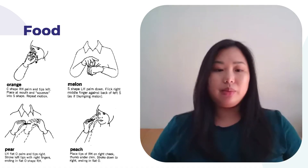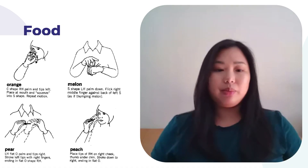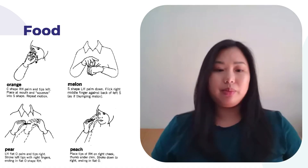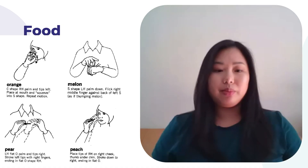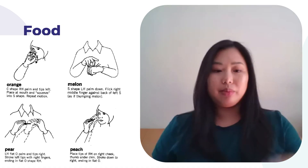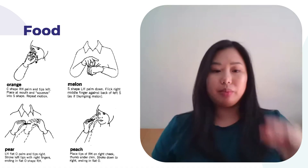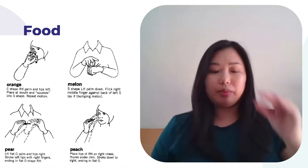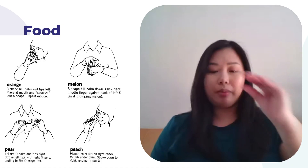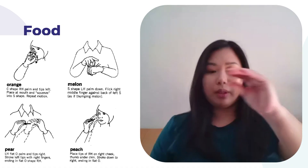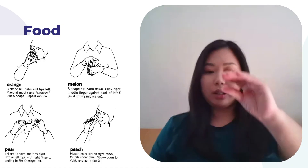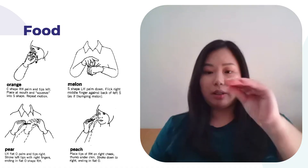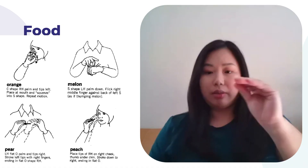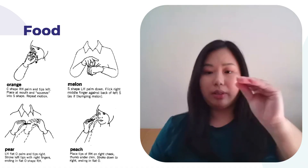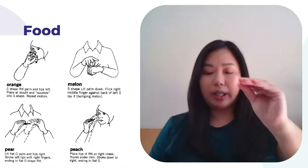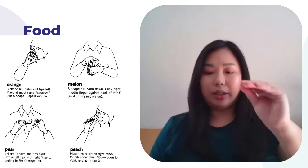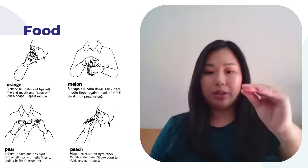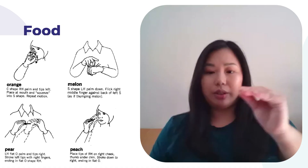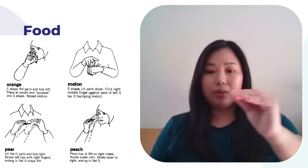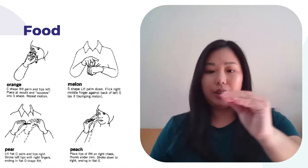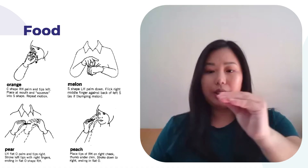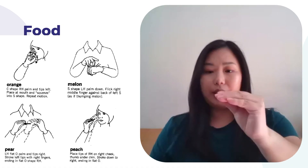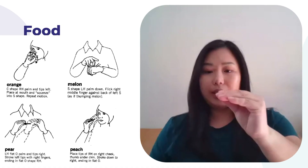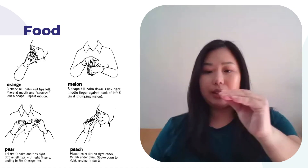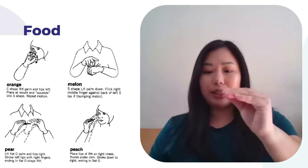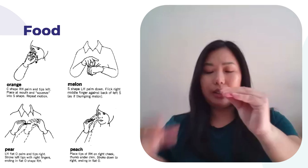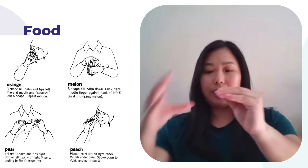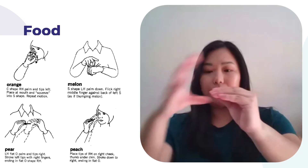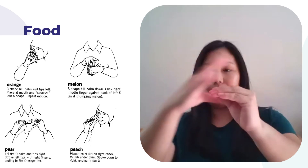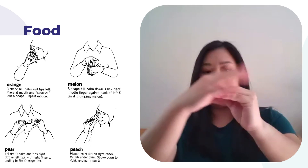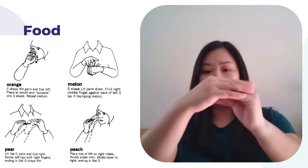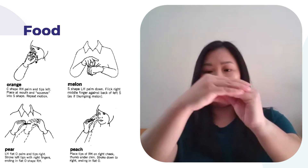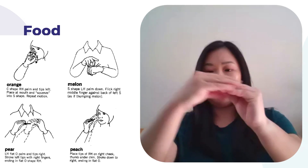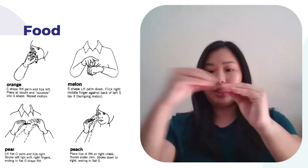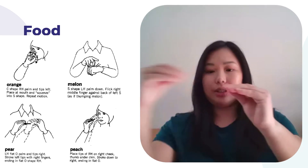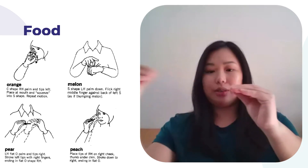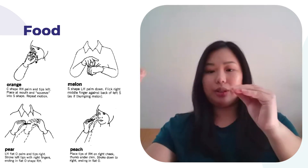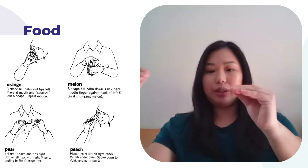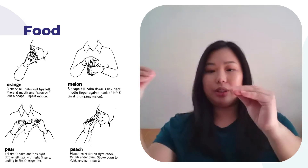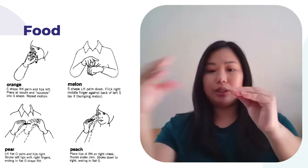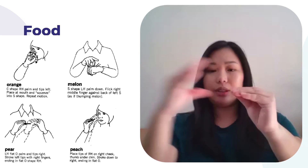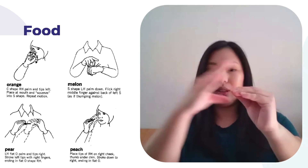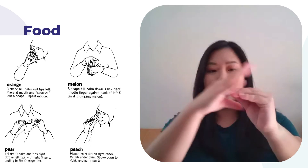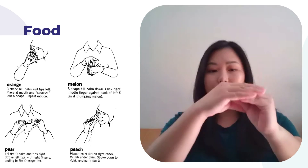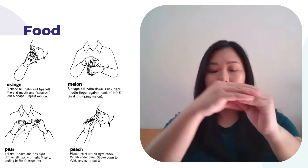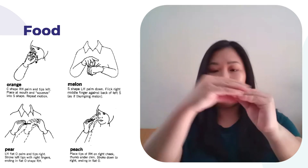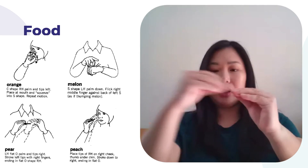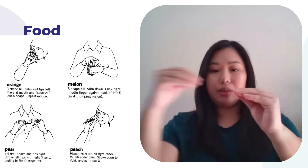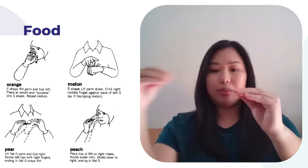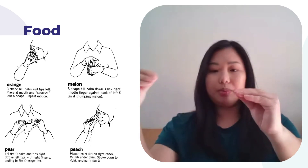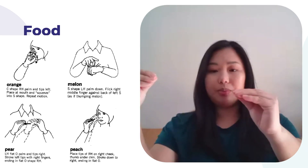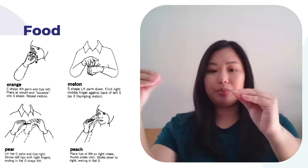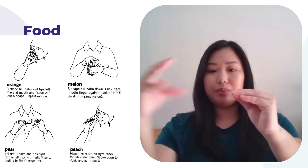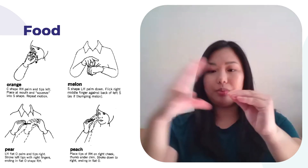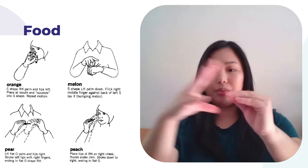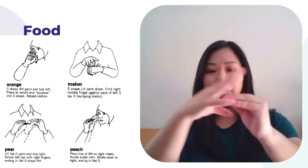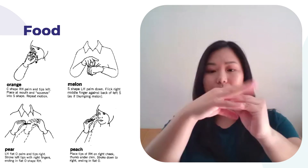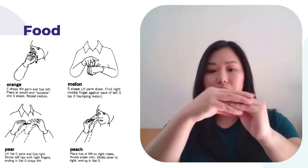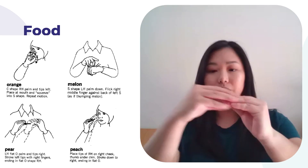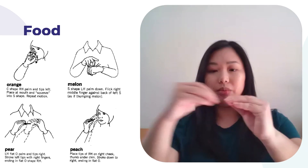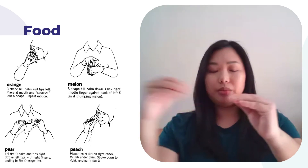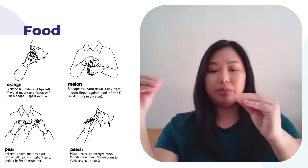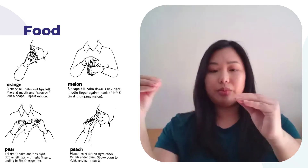Pear. Flat O with one hand and the other hand strokes outward. Pear.